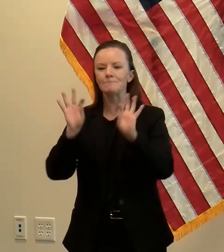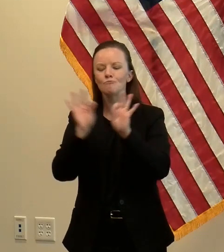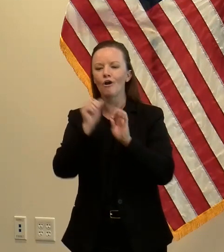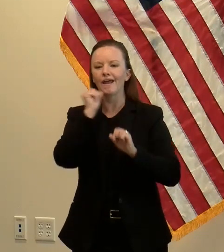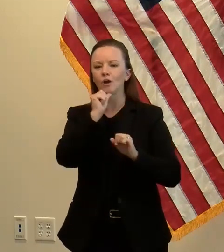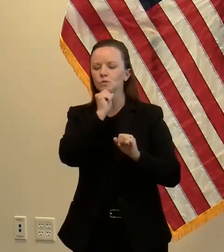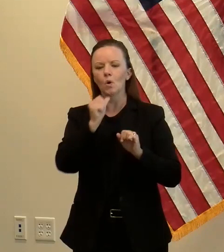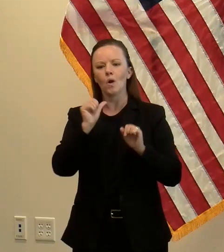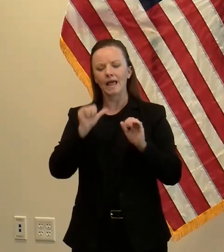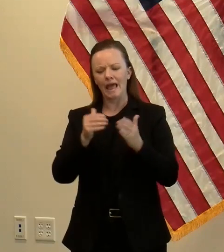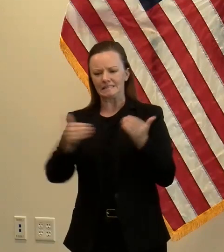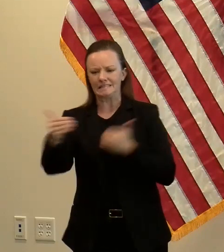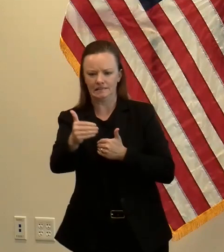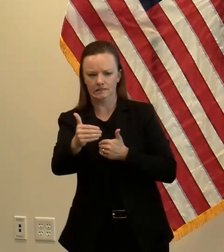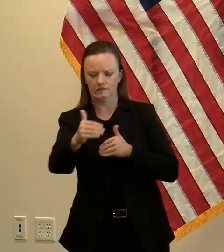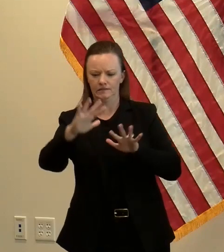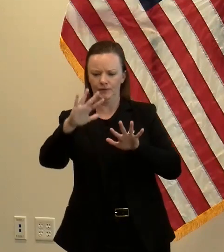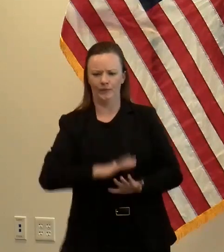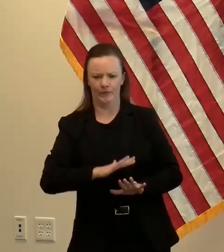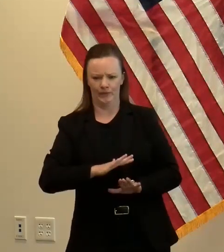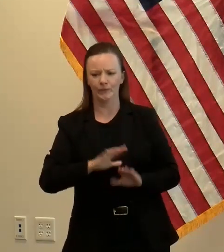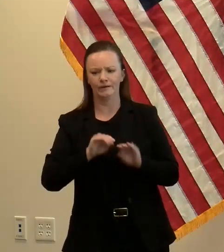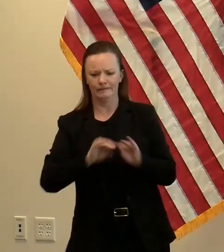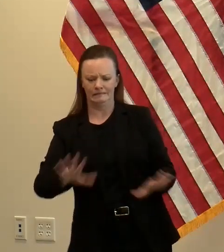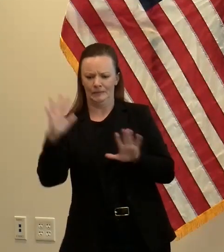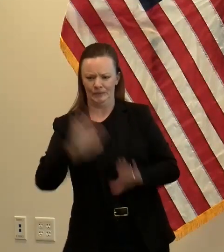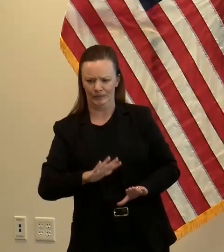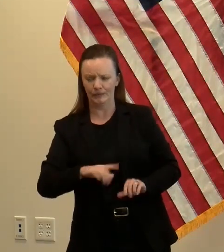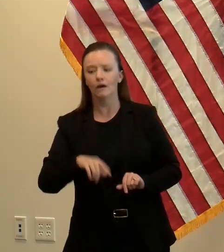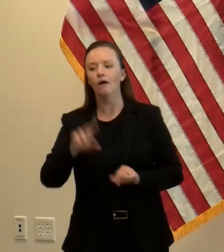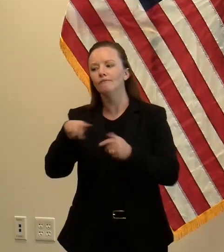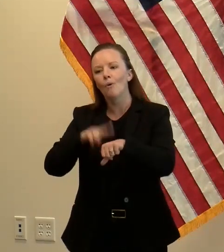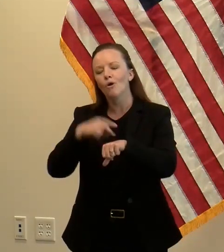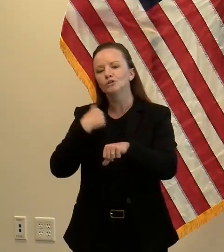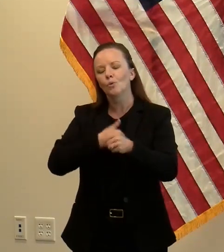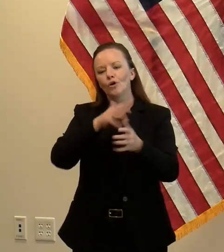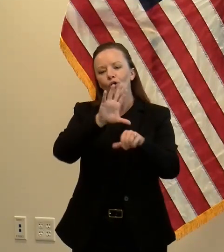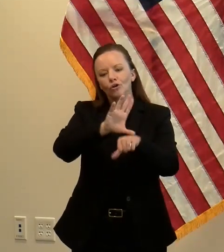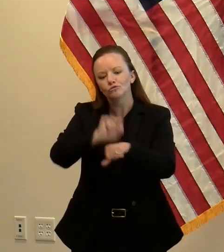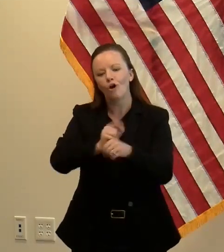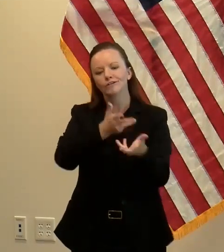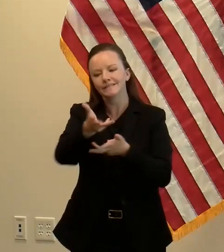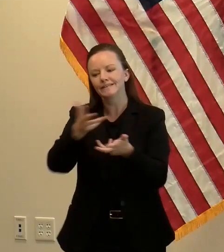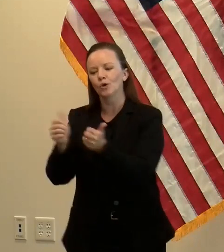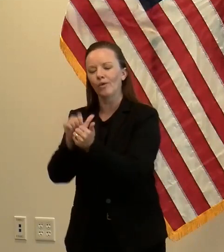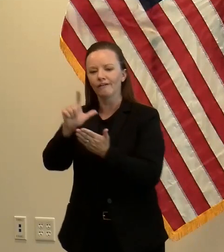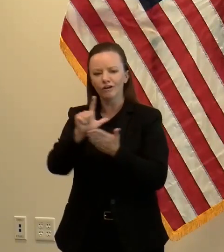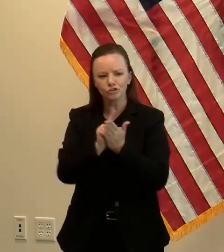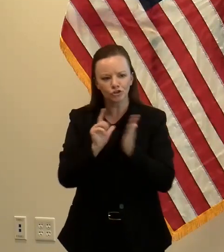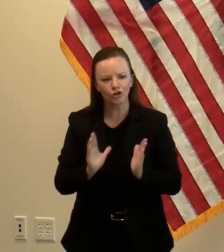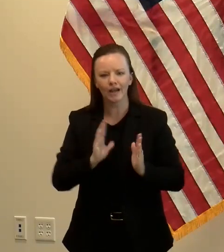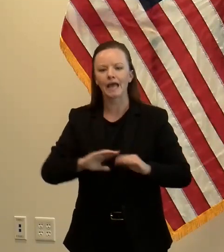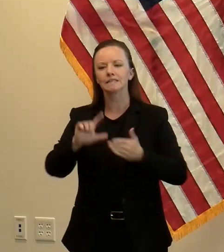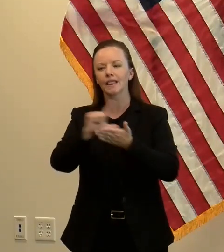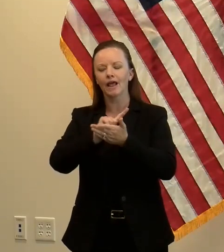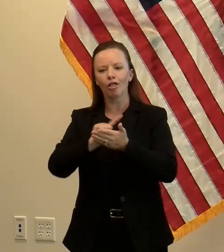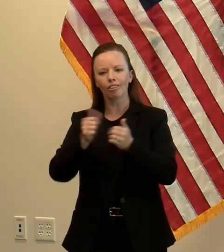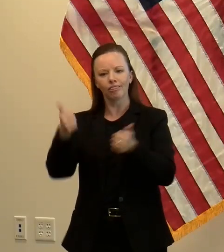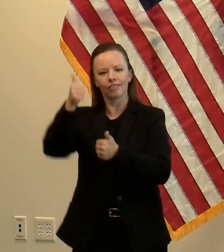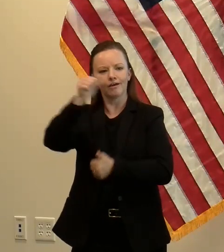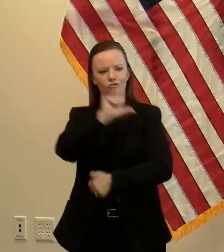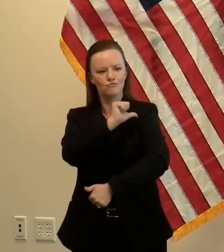this along the way. Of course, we're consulting with legal authorities, and I want people to know